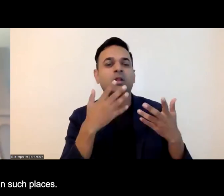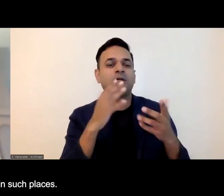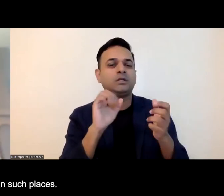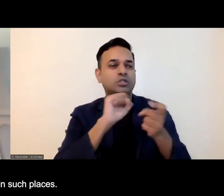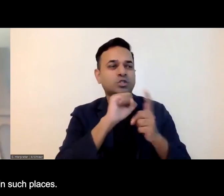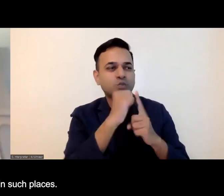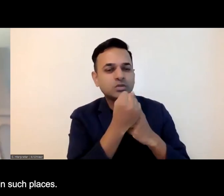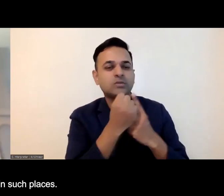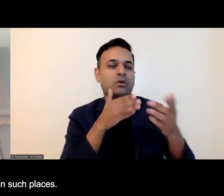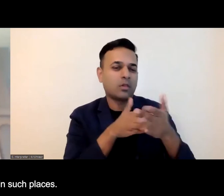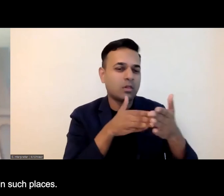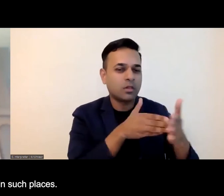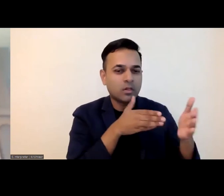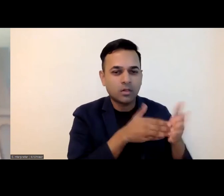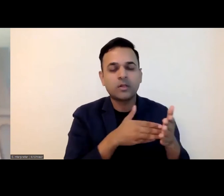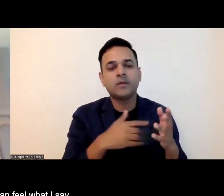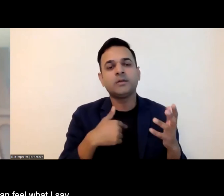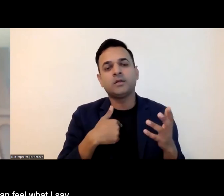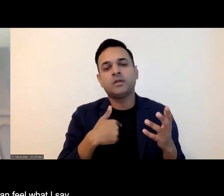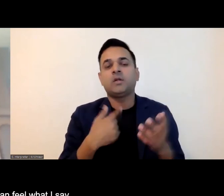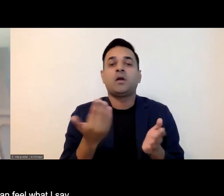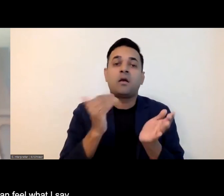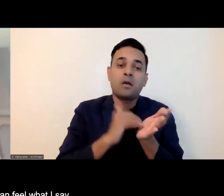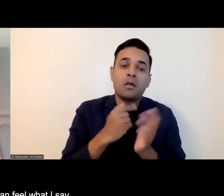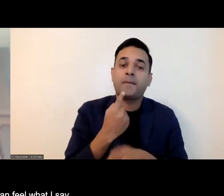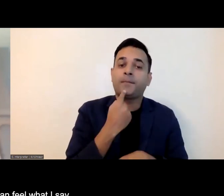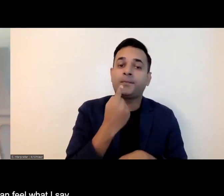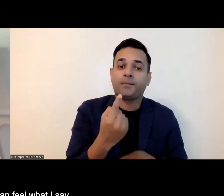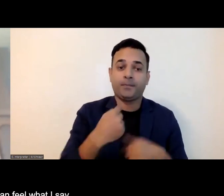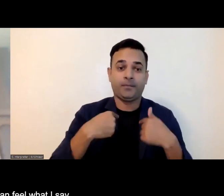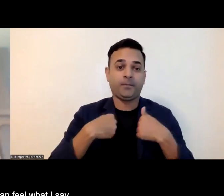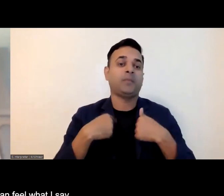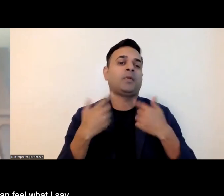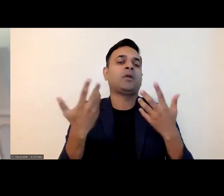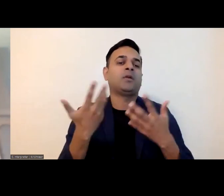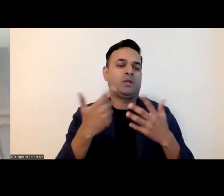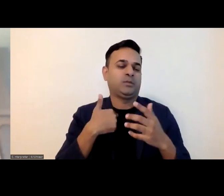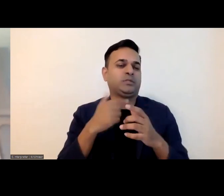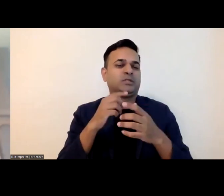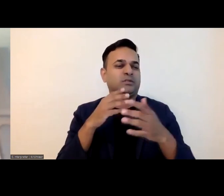helpless they are in such places. I know you can feel what I say.